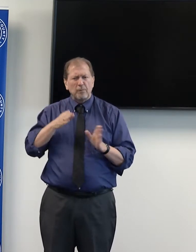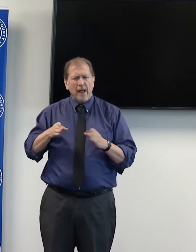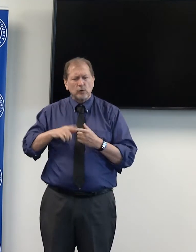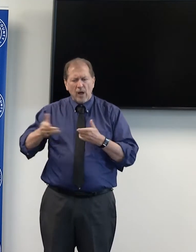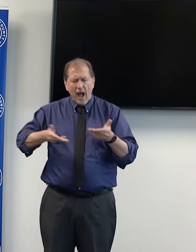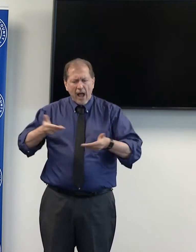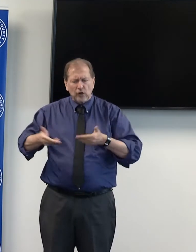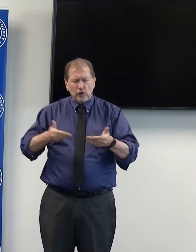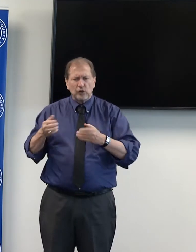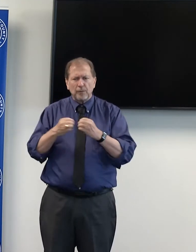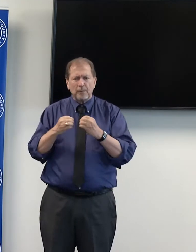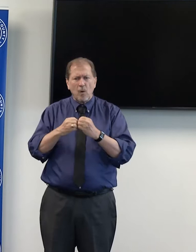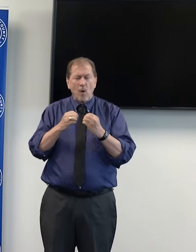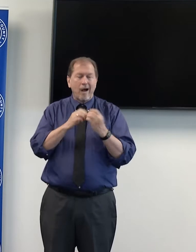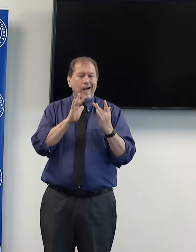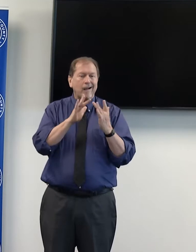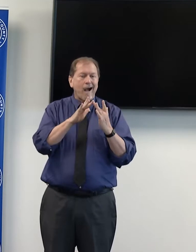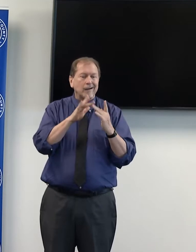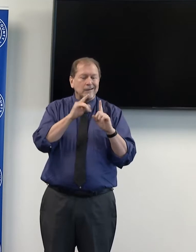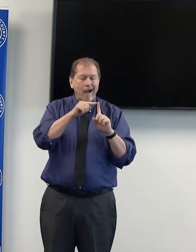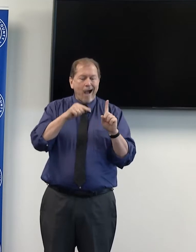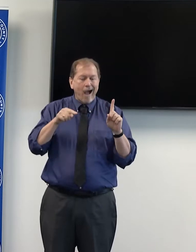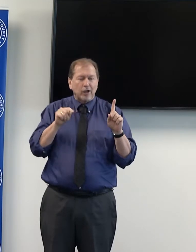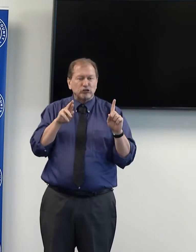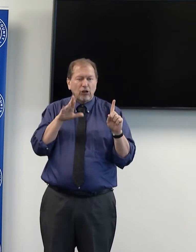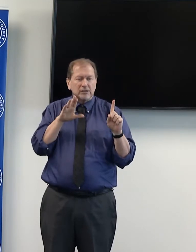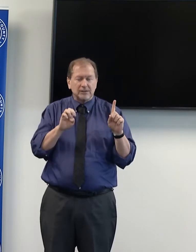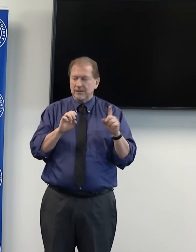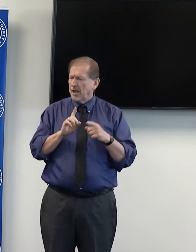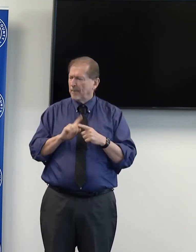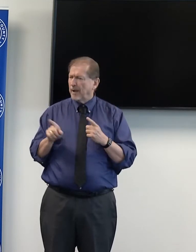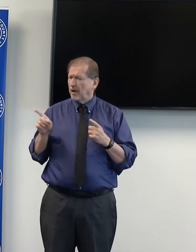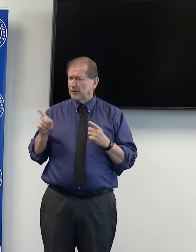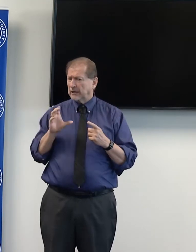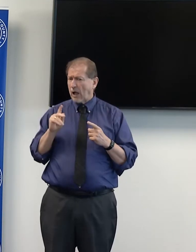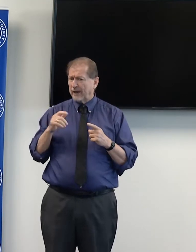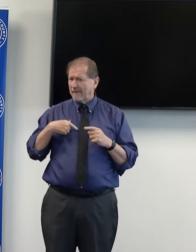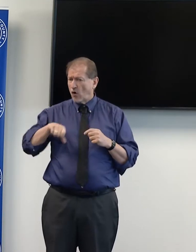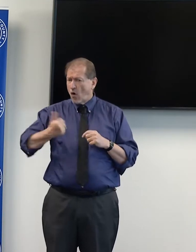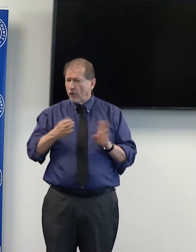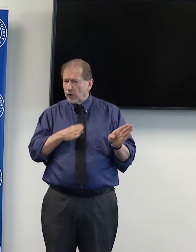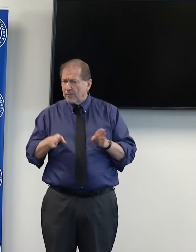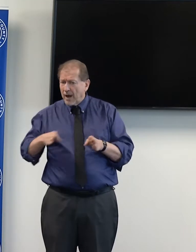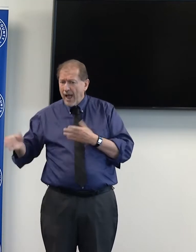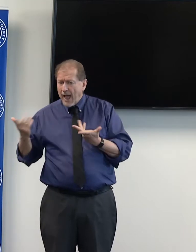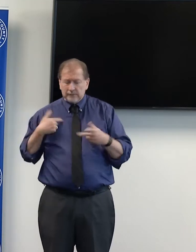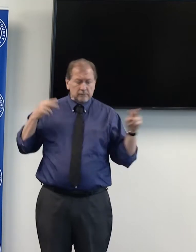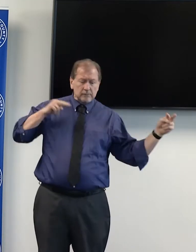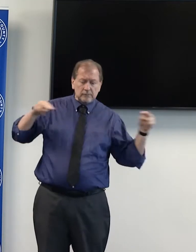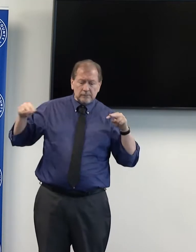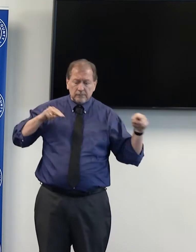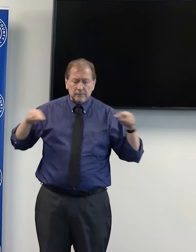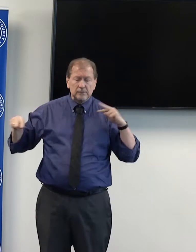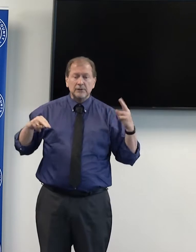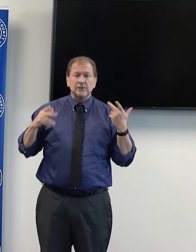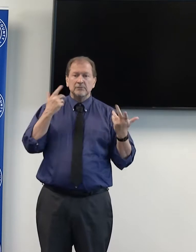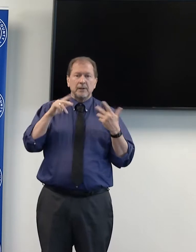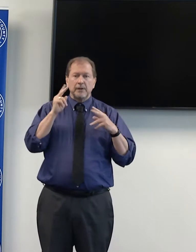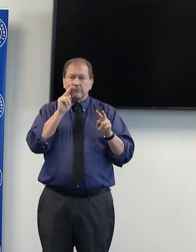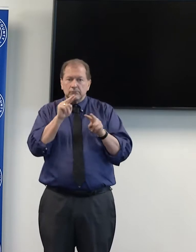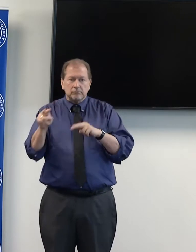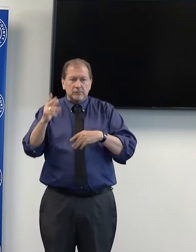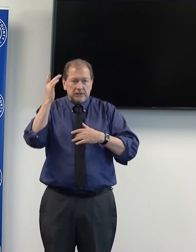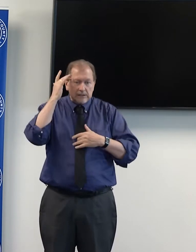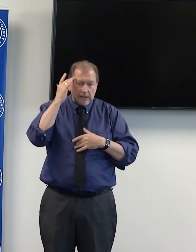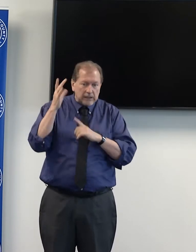Is the county doing anything to just, monitor more things, over the next few weeks or so, just to see if there's a spike in cases or to